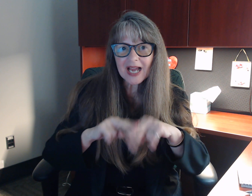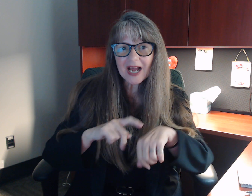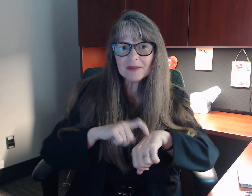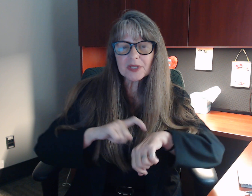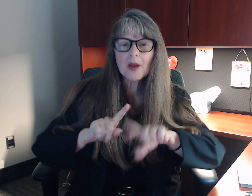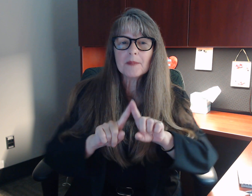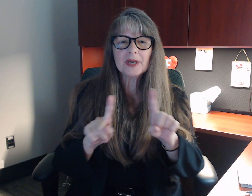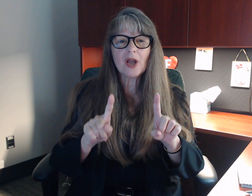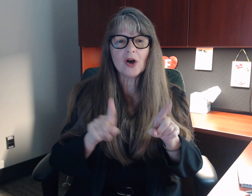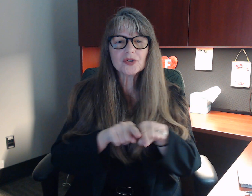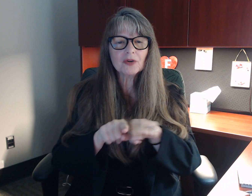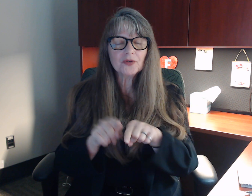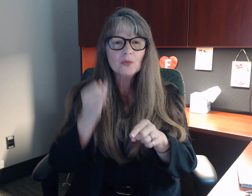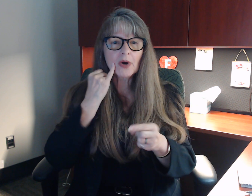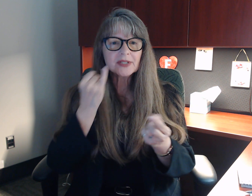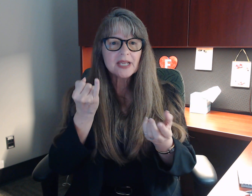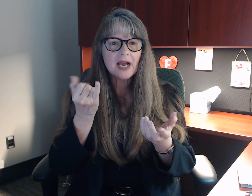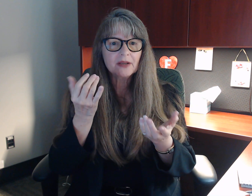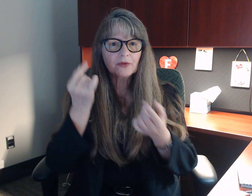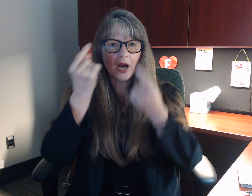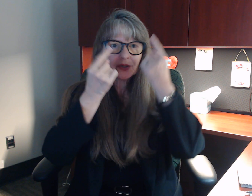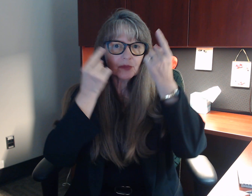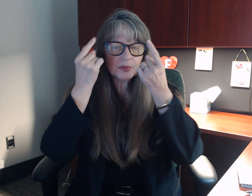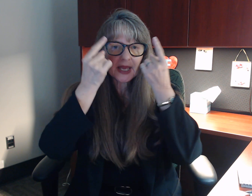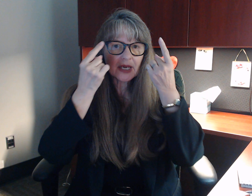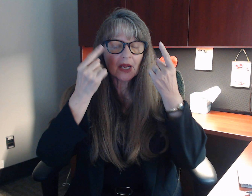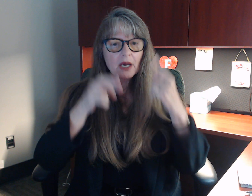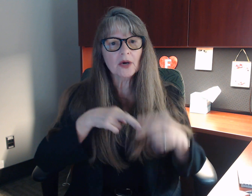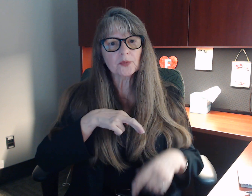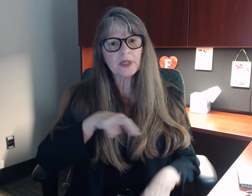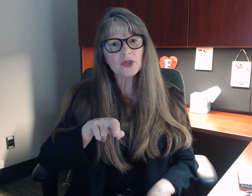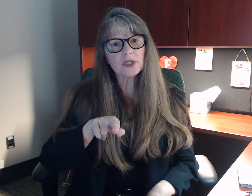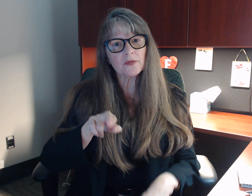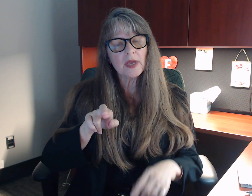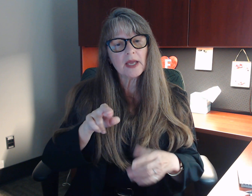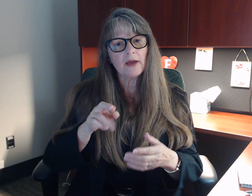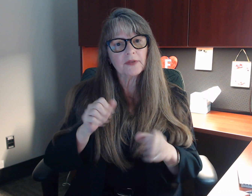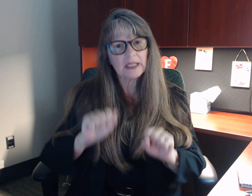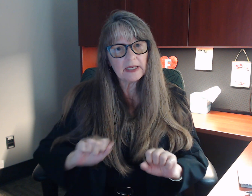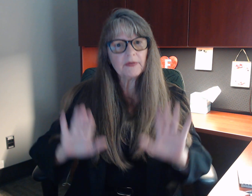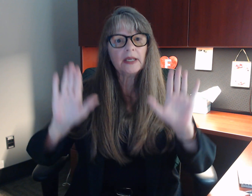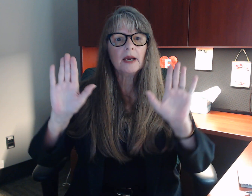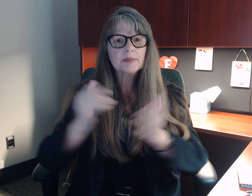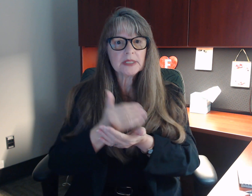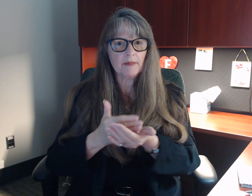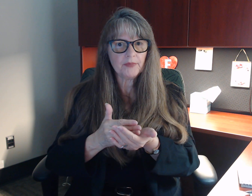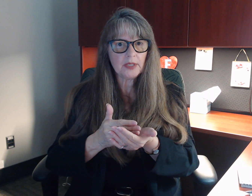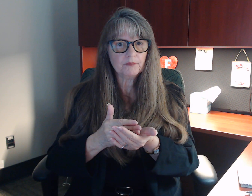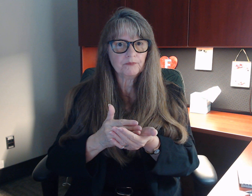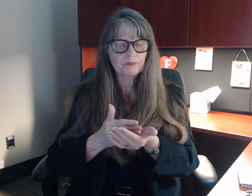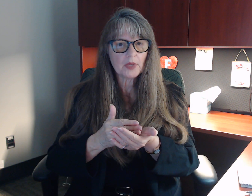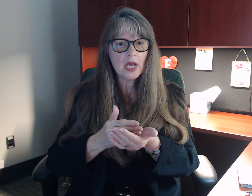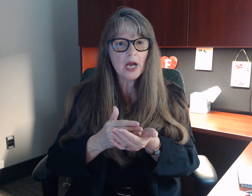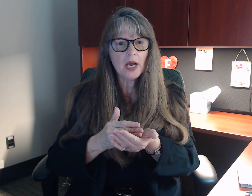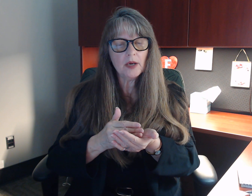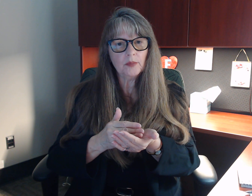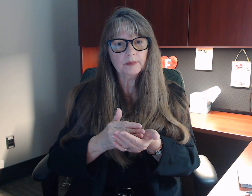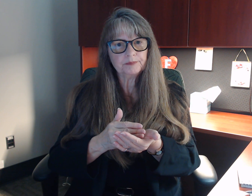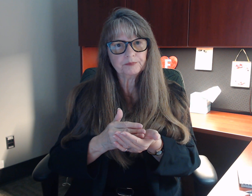times, but also if you want to kind of contemplate on a religious of giving up something. So